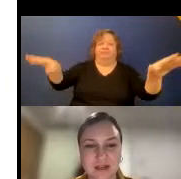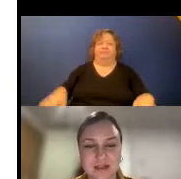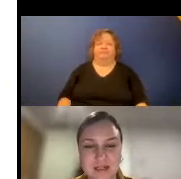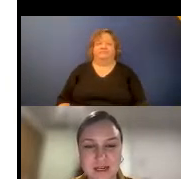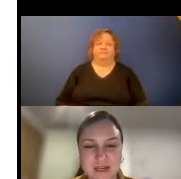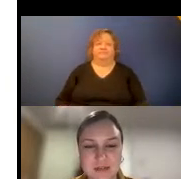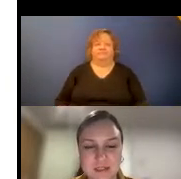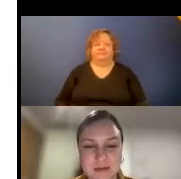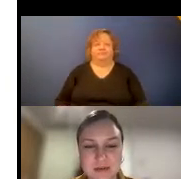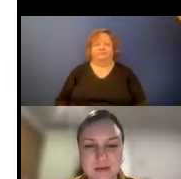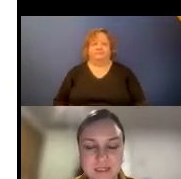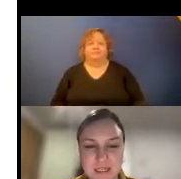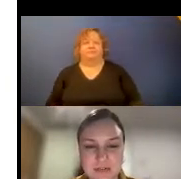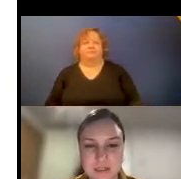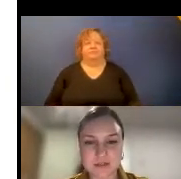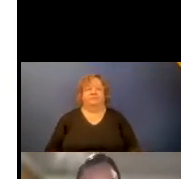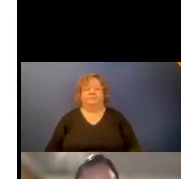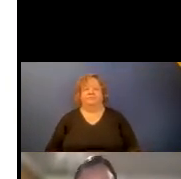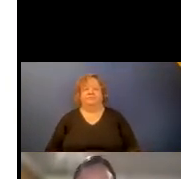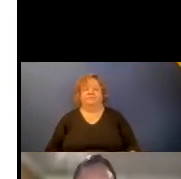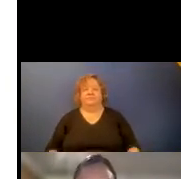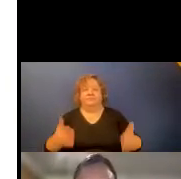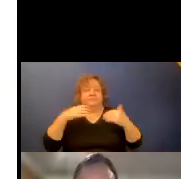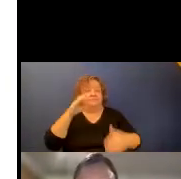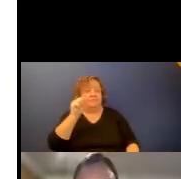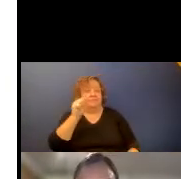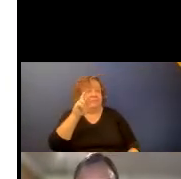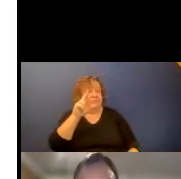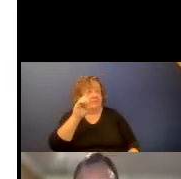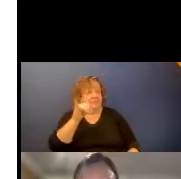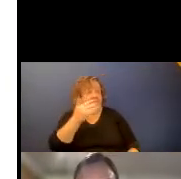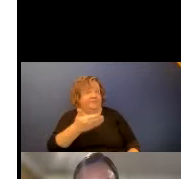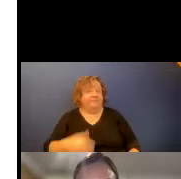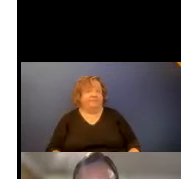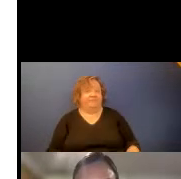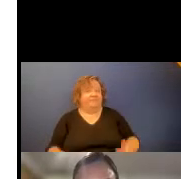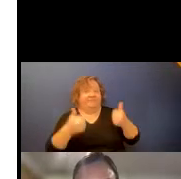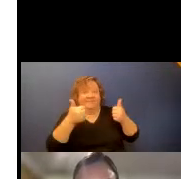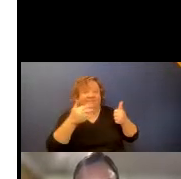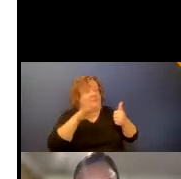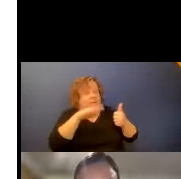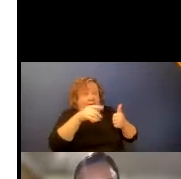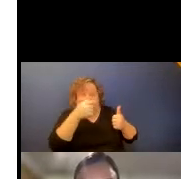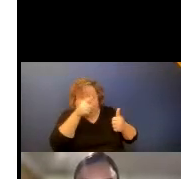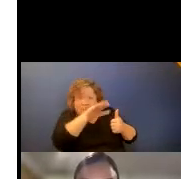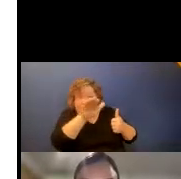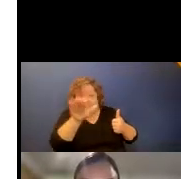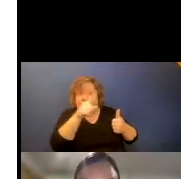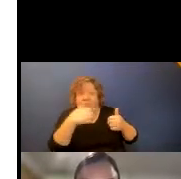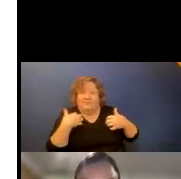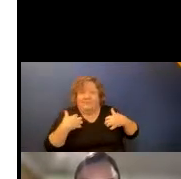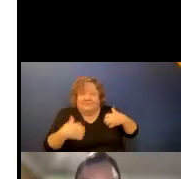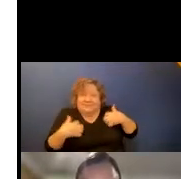Yeah, great. So again, if you're interested, please register your interest in that Google form link. And then if you have